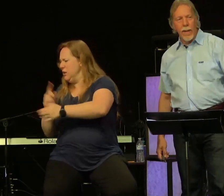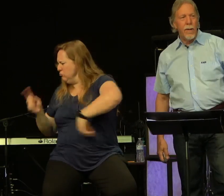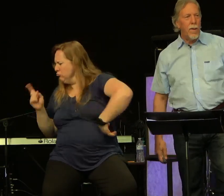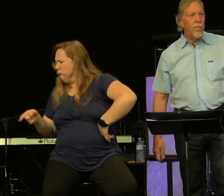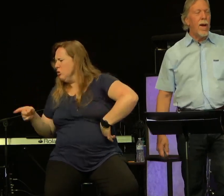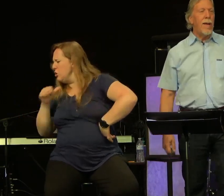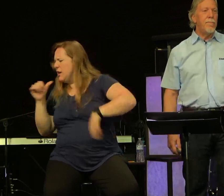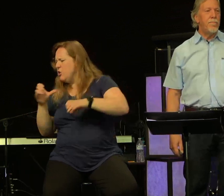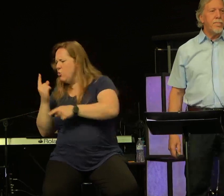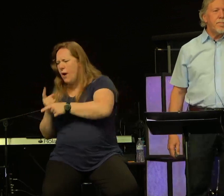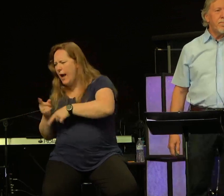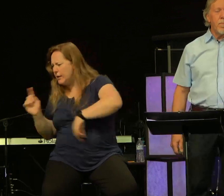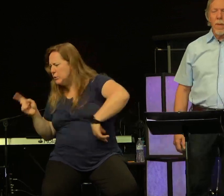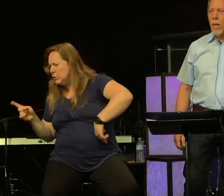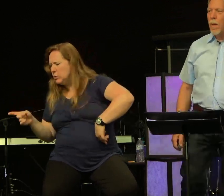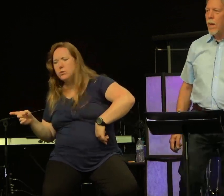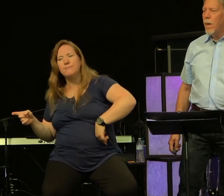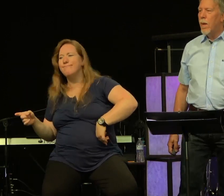well, didn't do right.